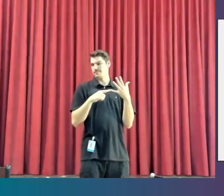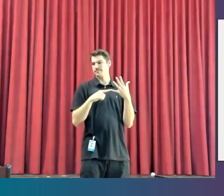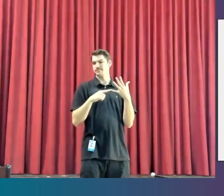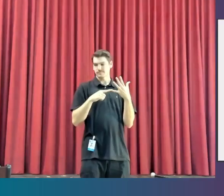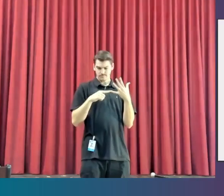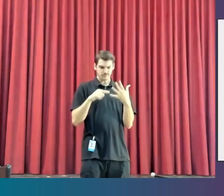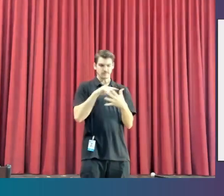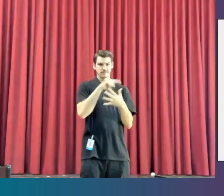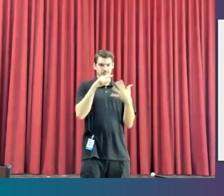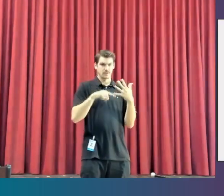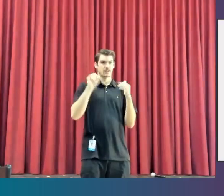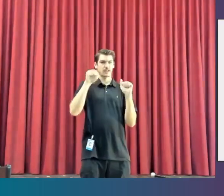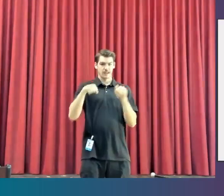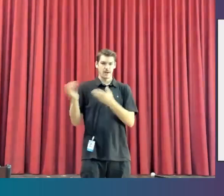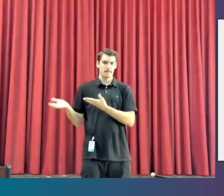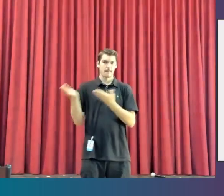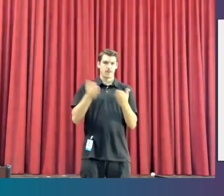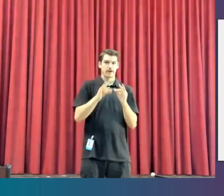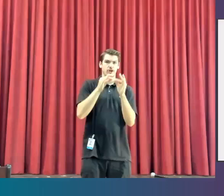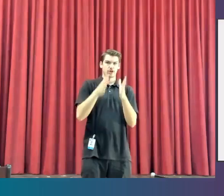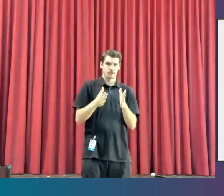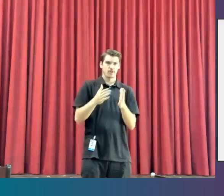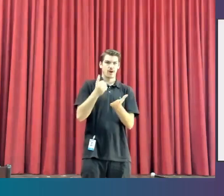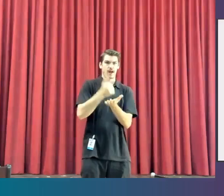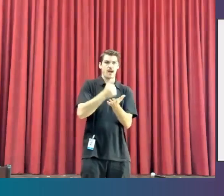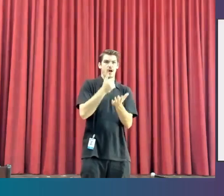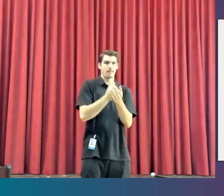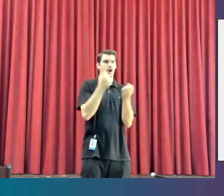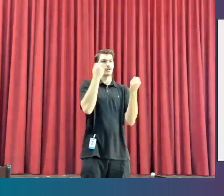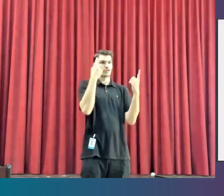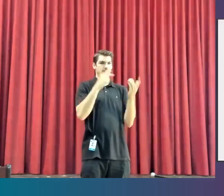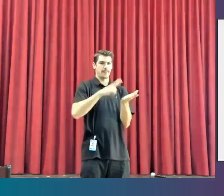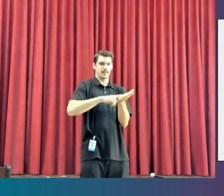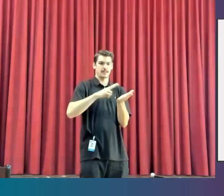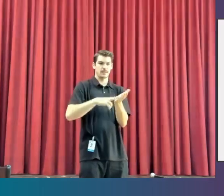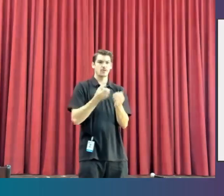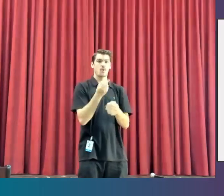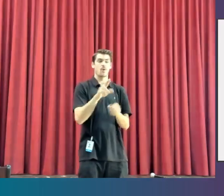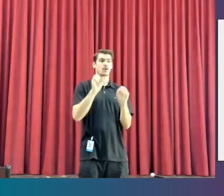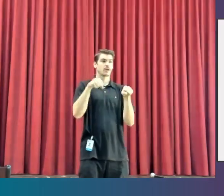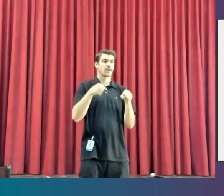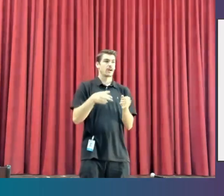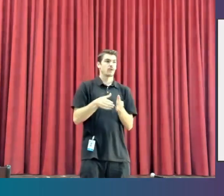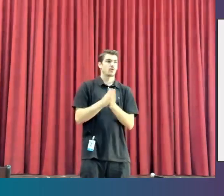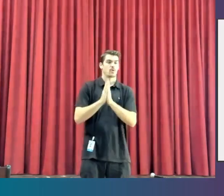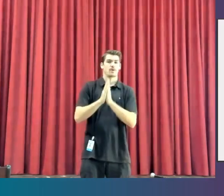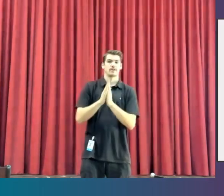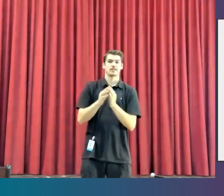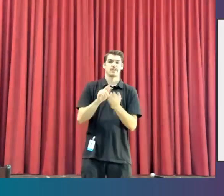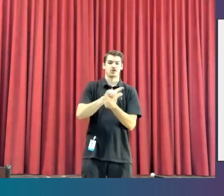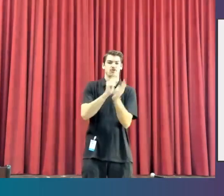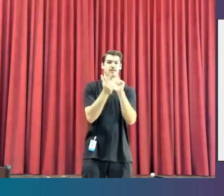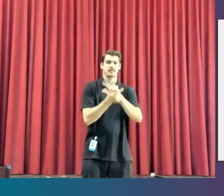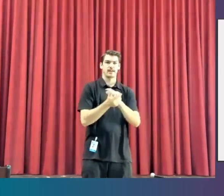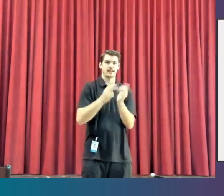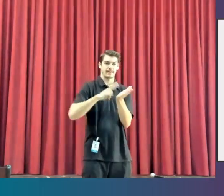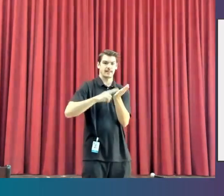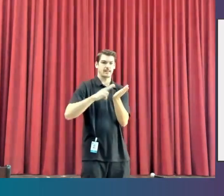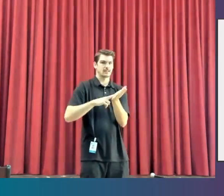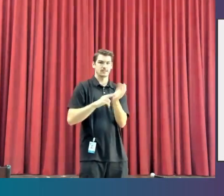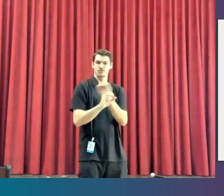they can bring an interpreter with them to help them understand their lease, or they can request a translated lease at no cost to the